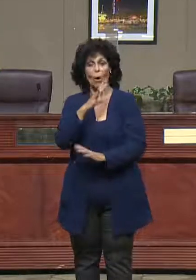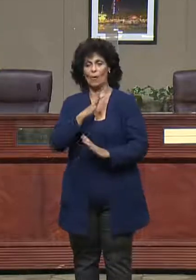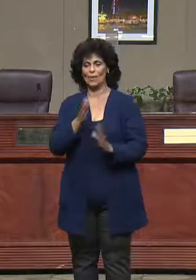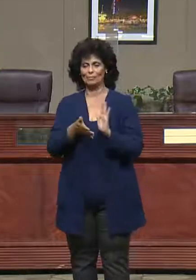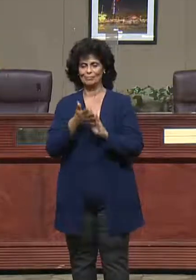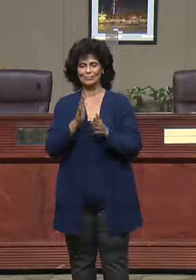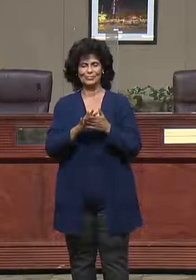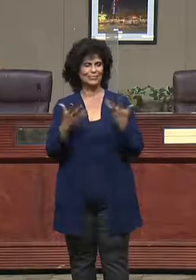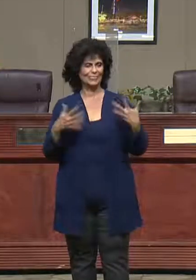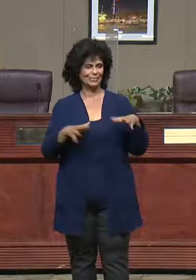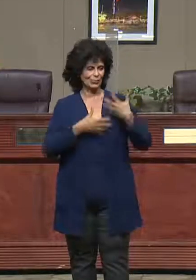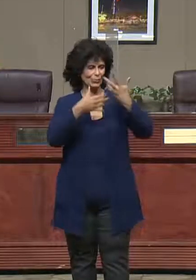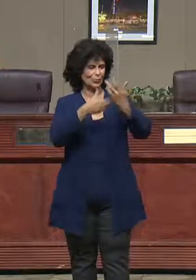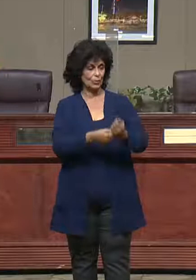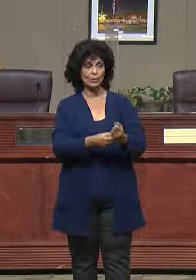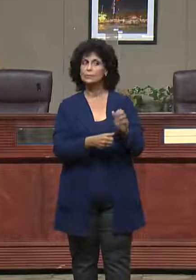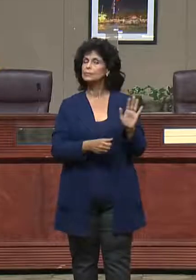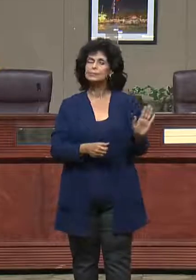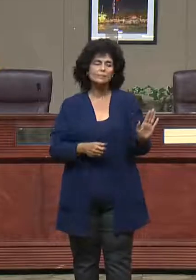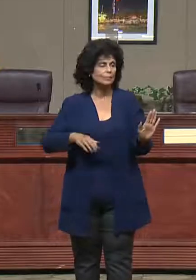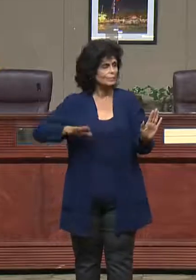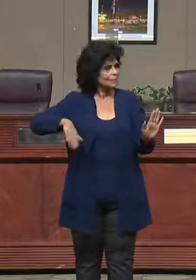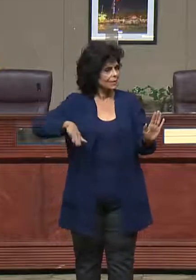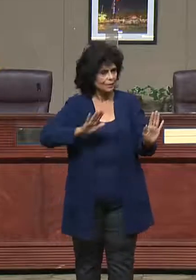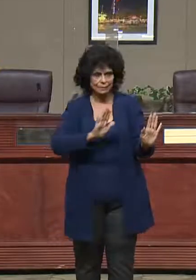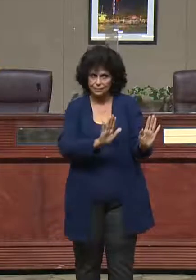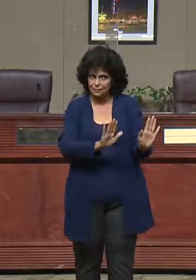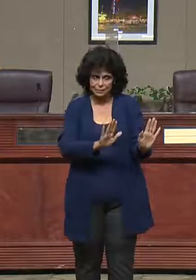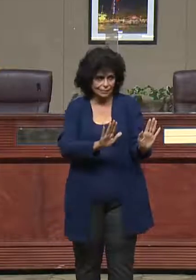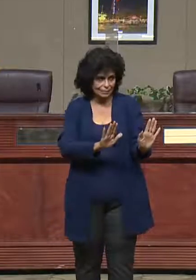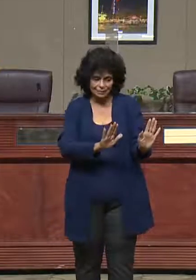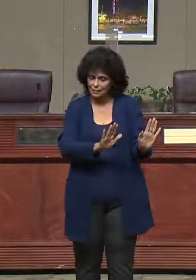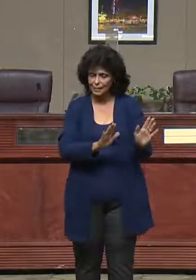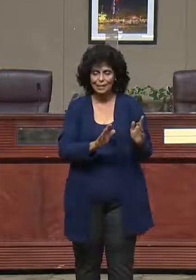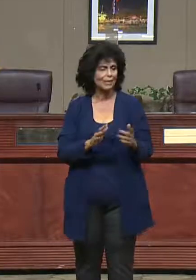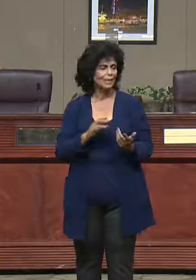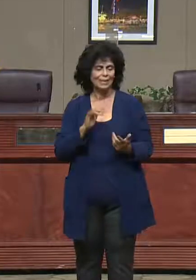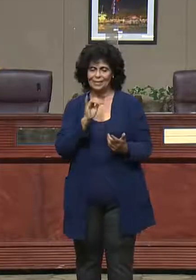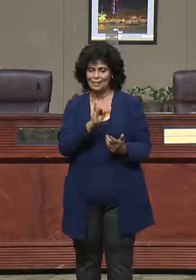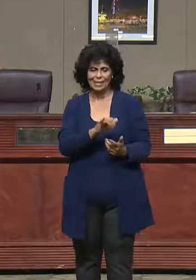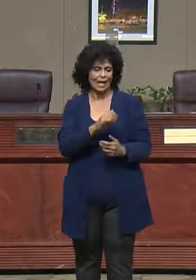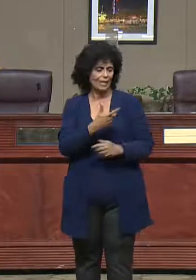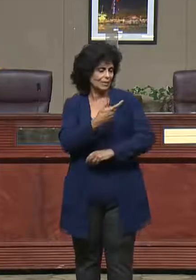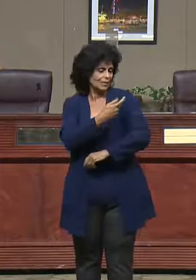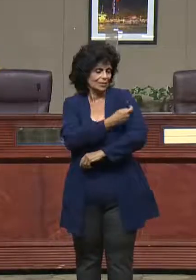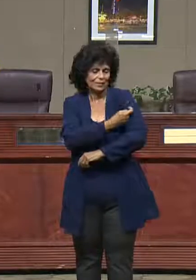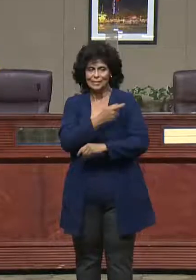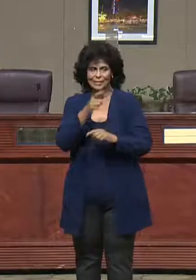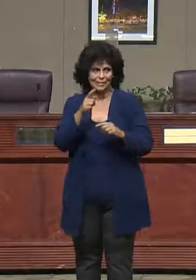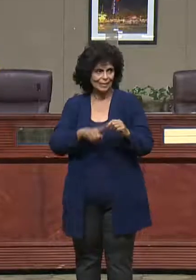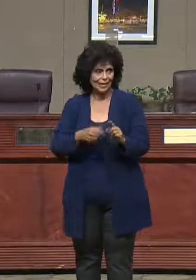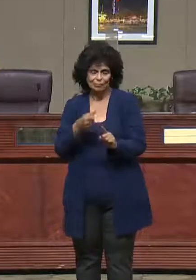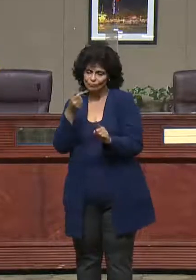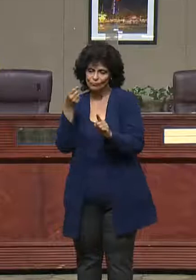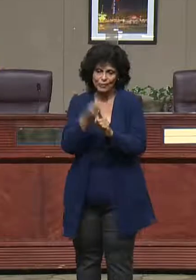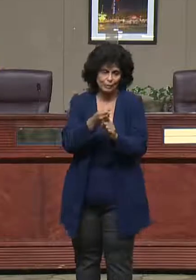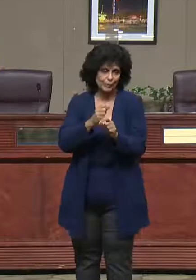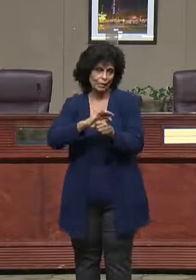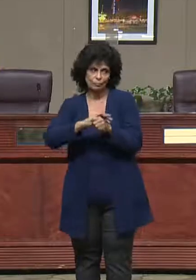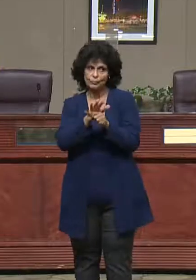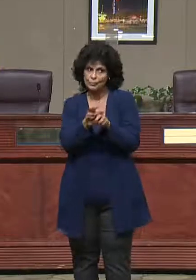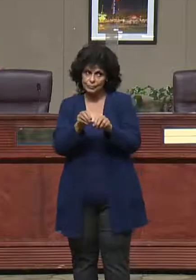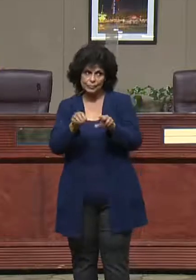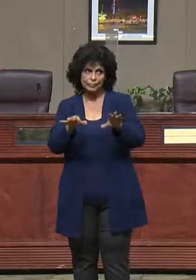to implement it, will not have an effect on the pandemic right away. it probably will have an effect first in